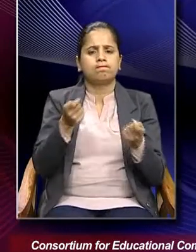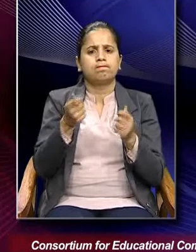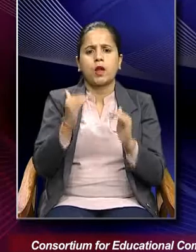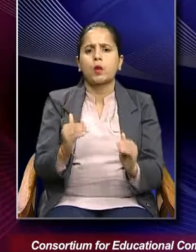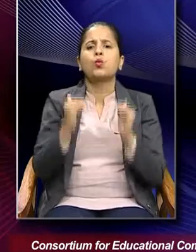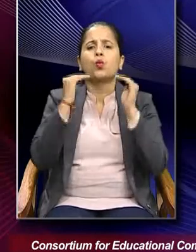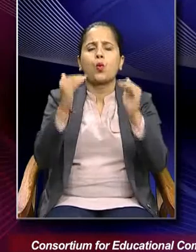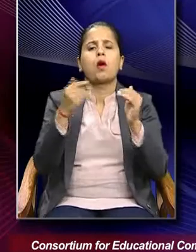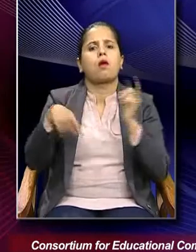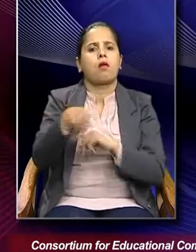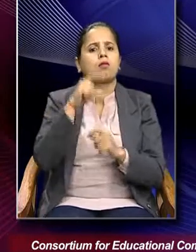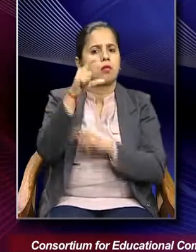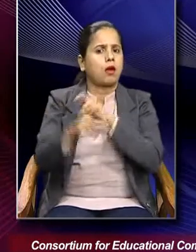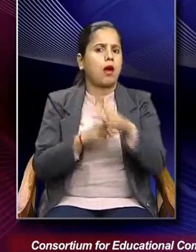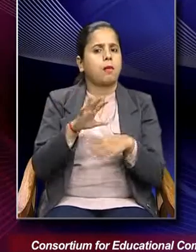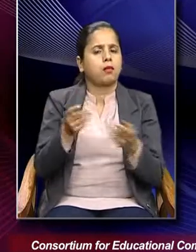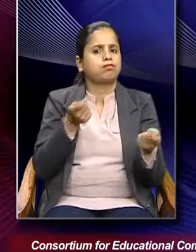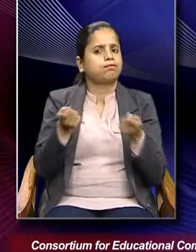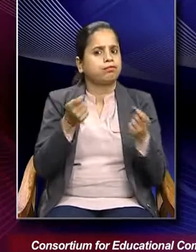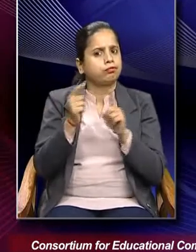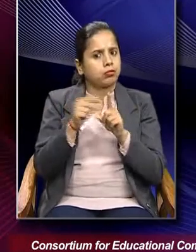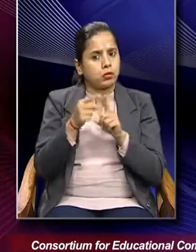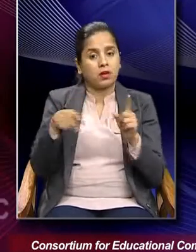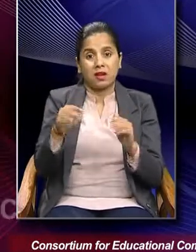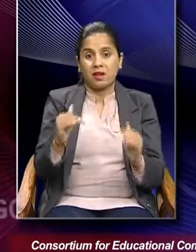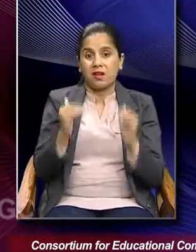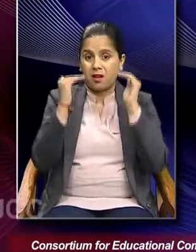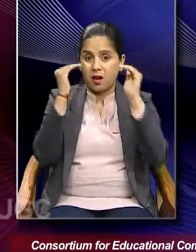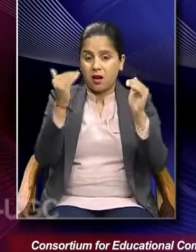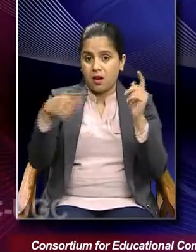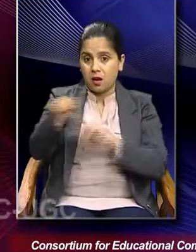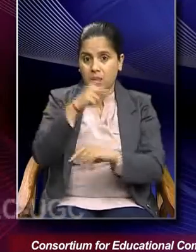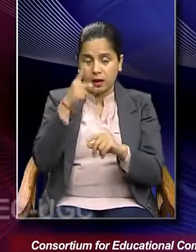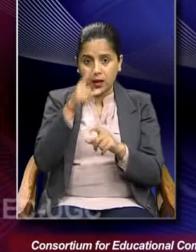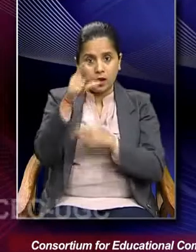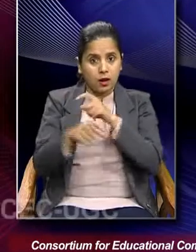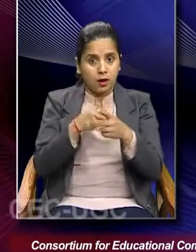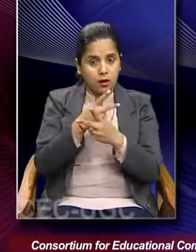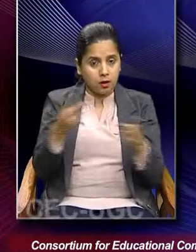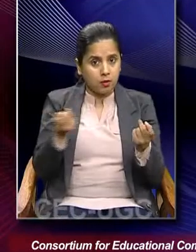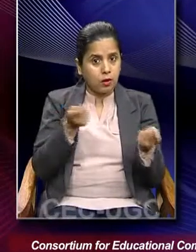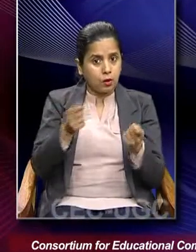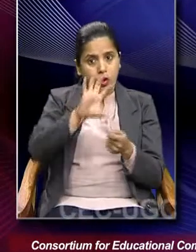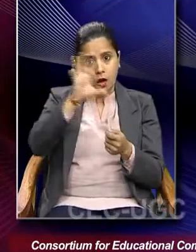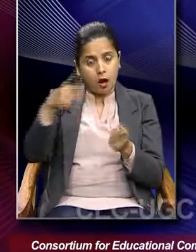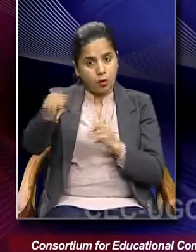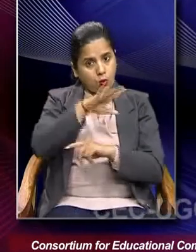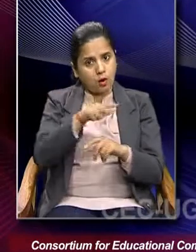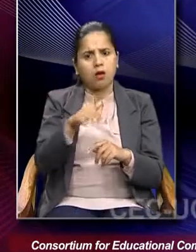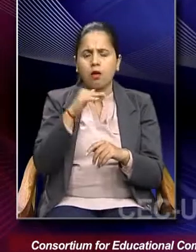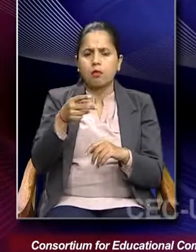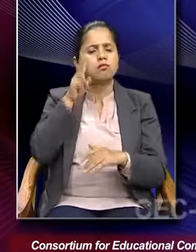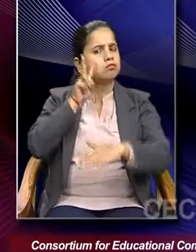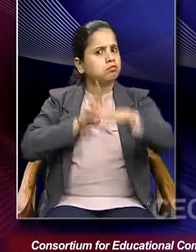industrialized countries, right? And those advanced industrialized countries, they further their economic vision